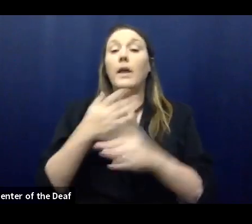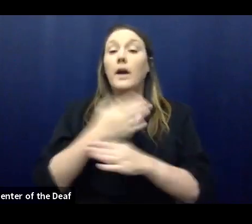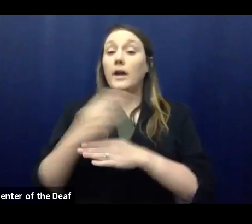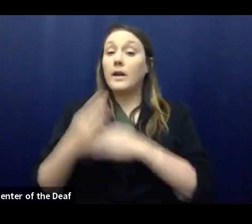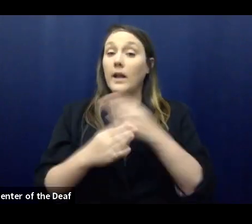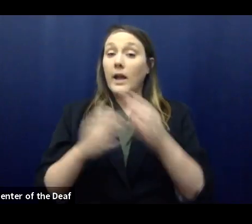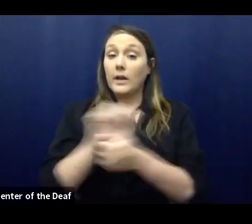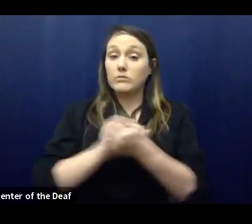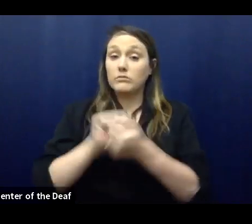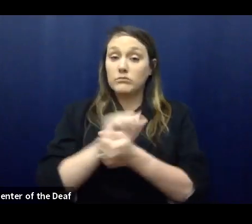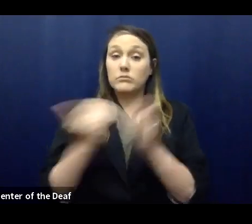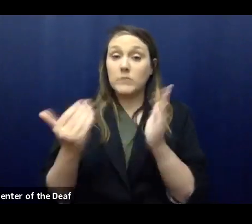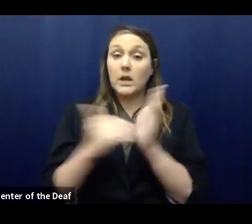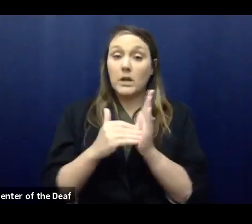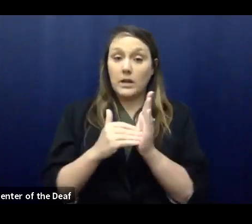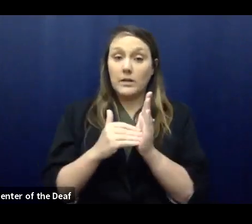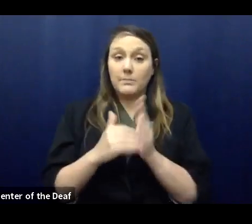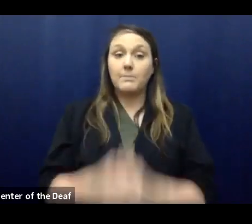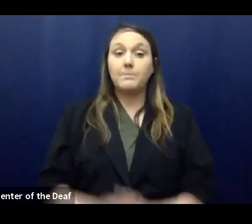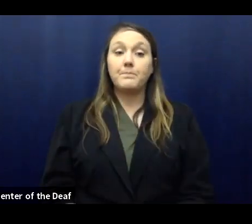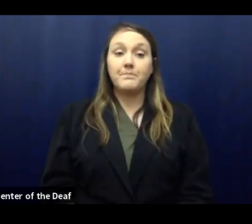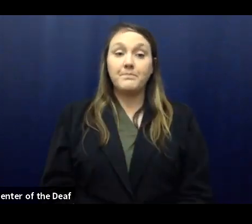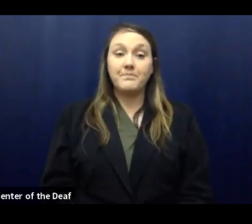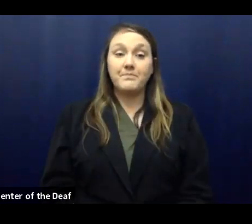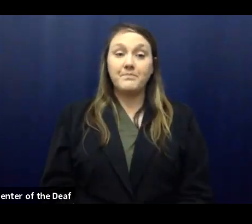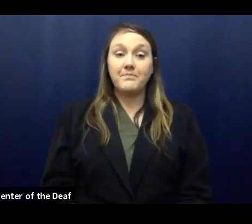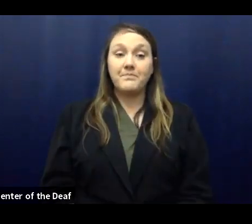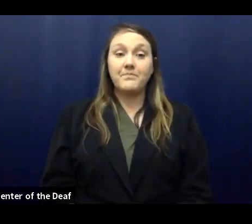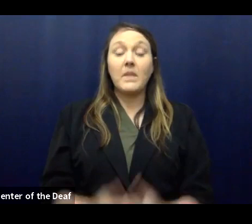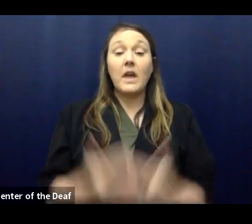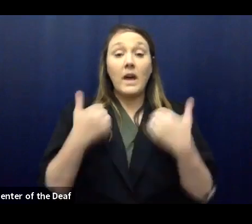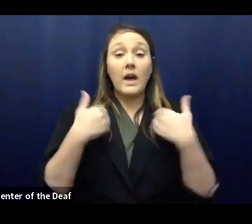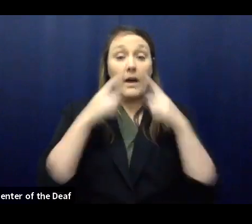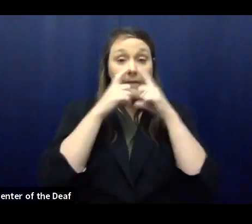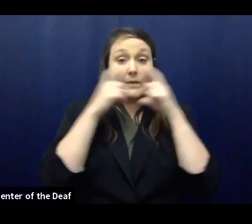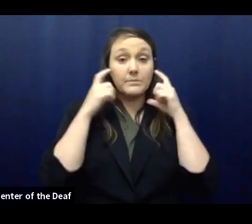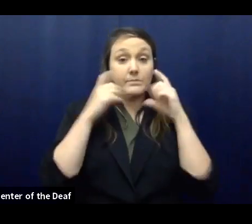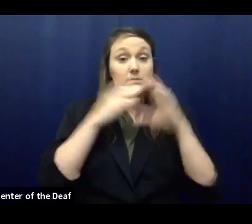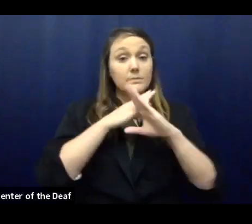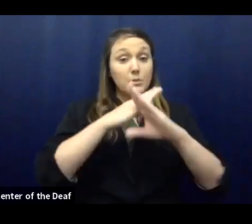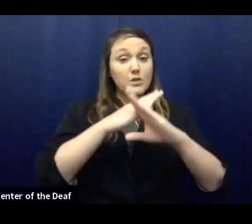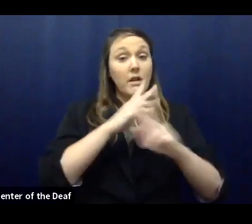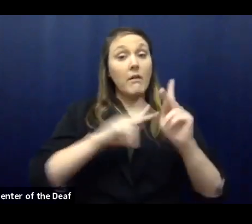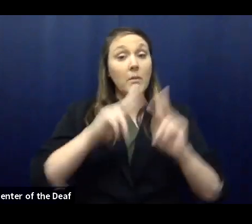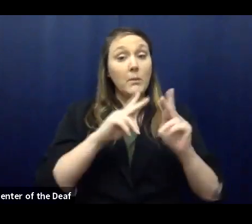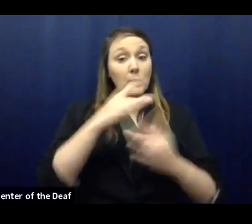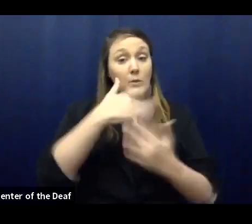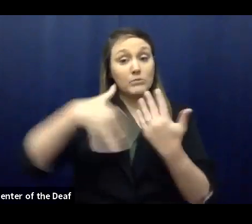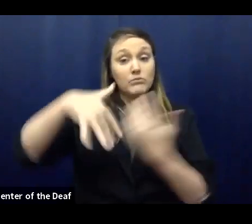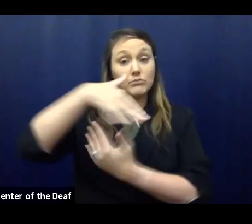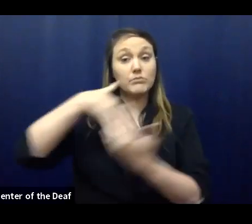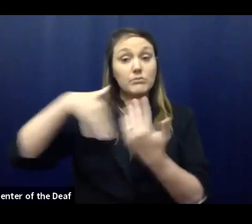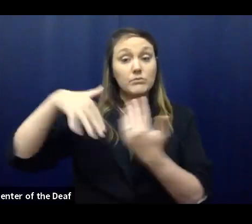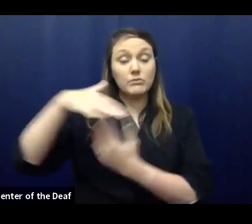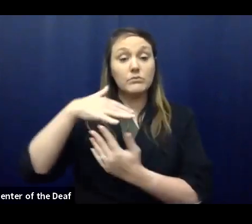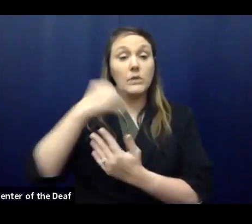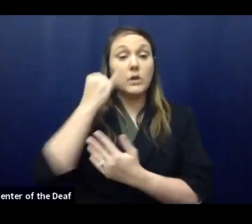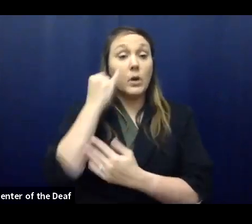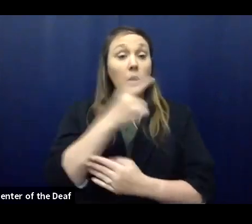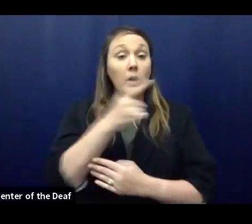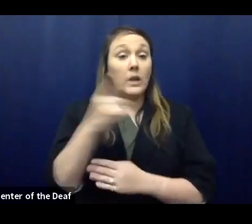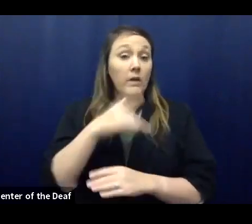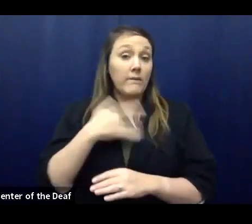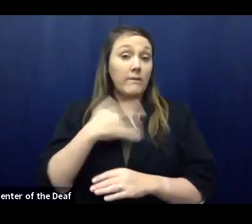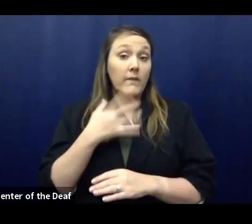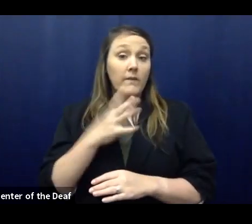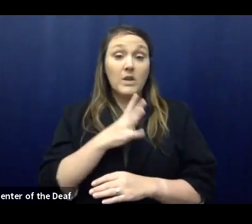So, here we go. Wearing a cloth face covering protects the people around you. So even if you feel fine